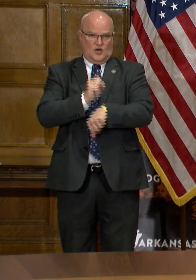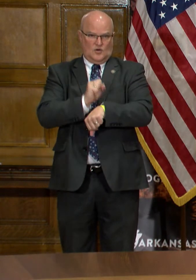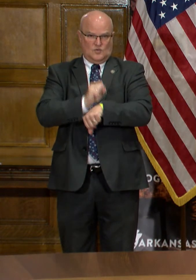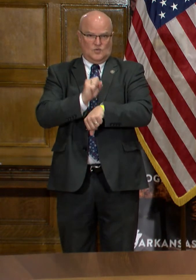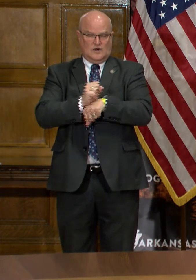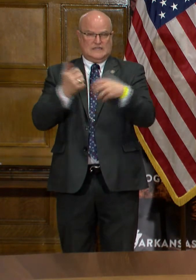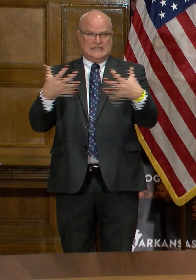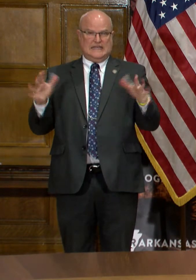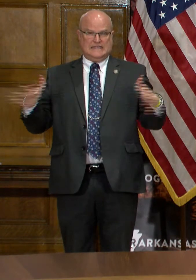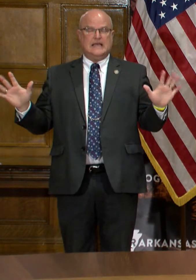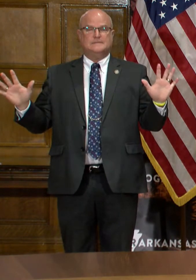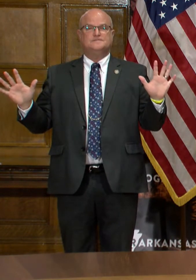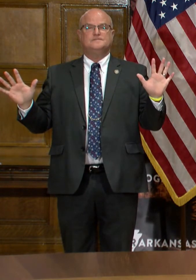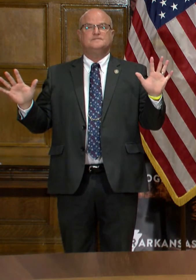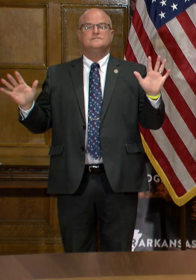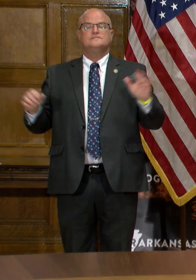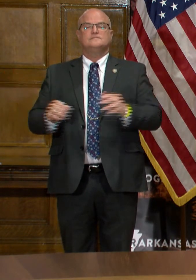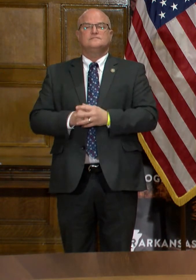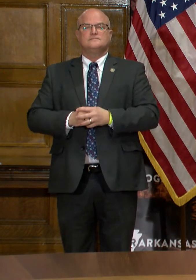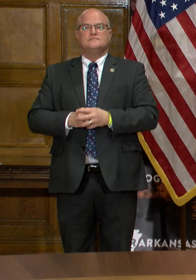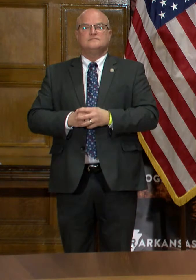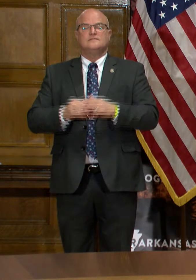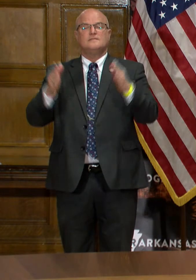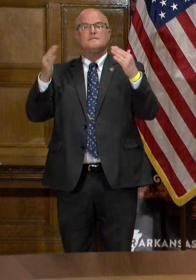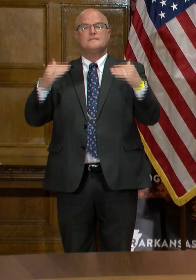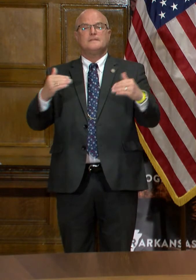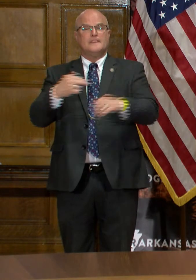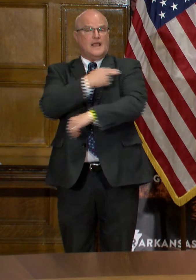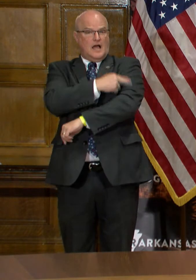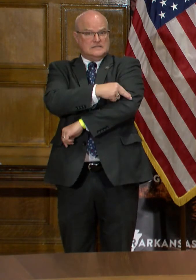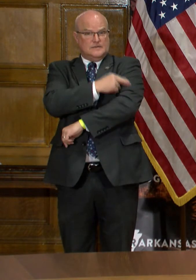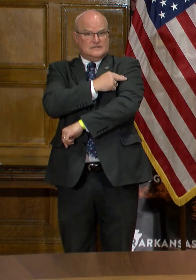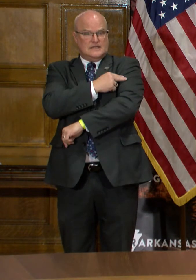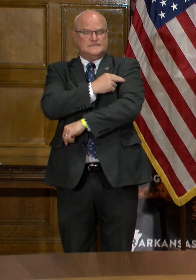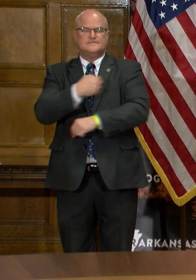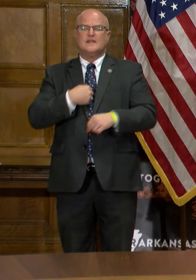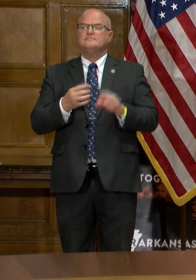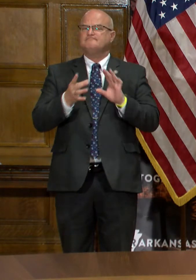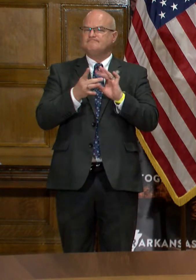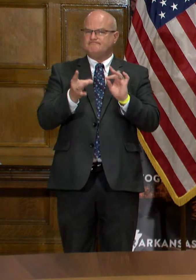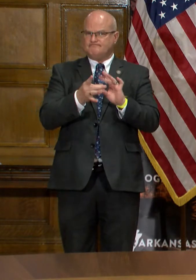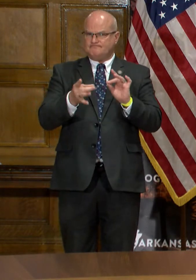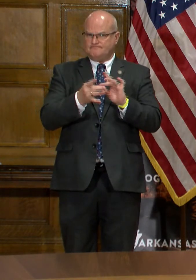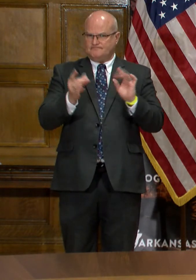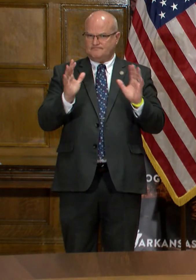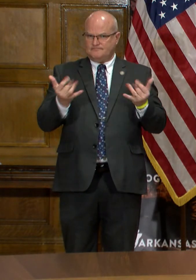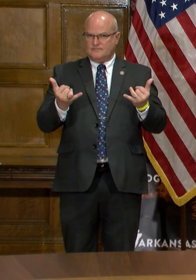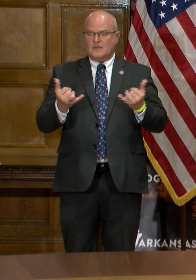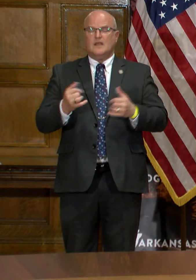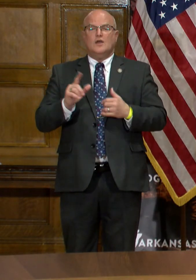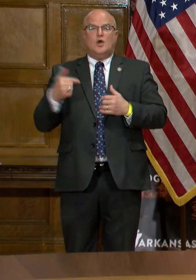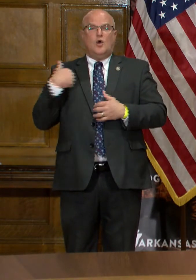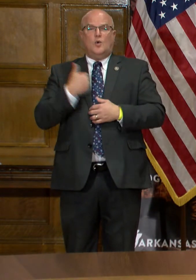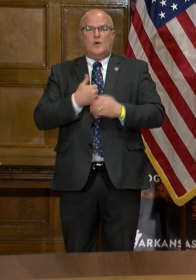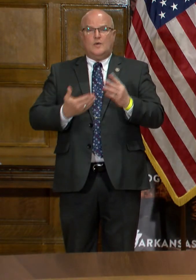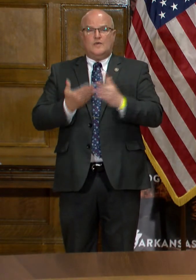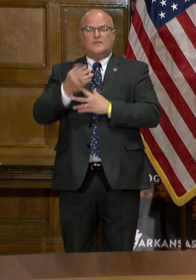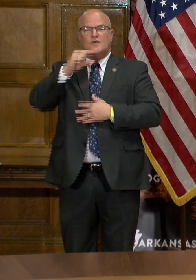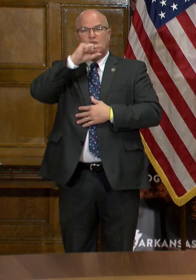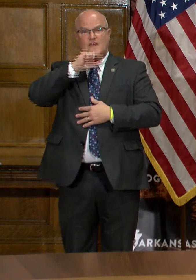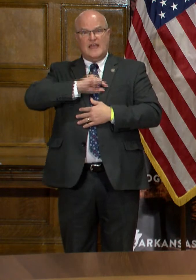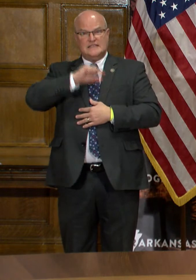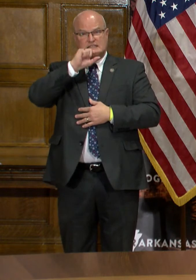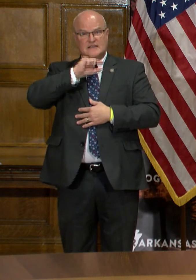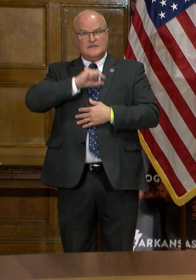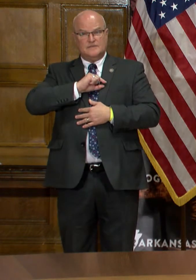in getting it done. In terms of hospitalizations, I want to make an observation that we went through Thanksgiving,